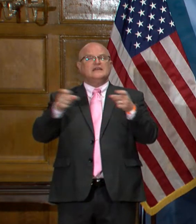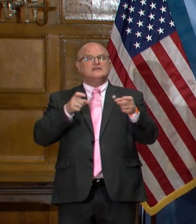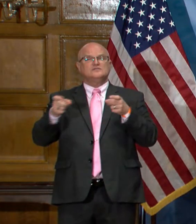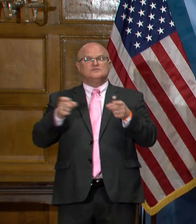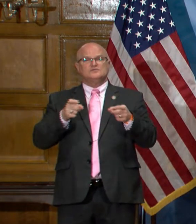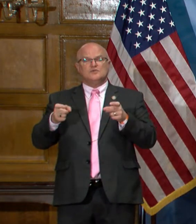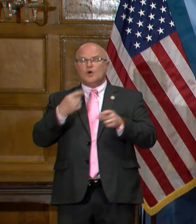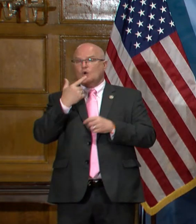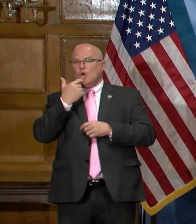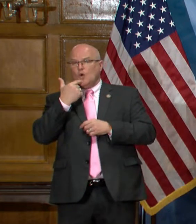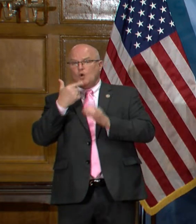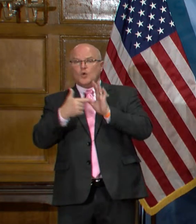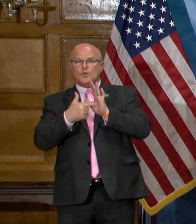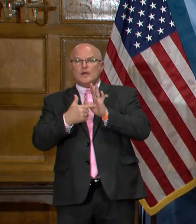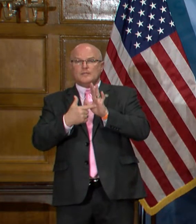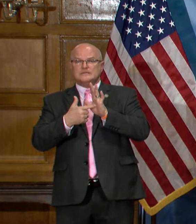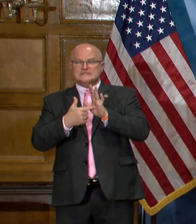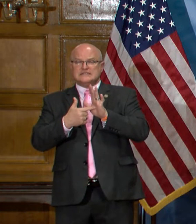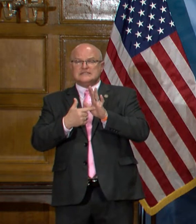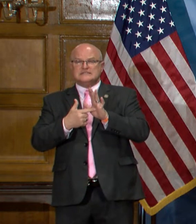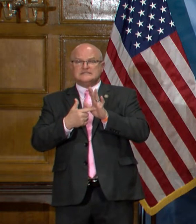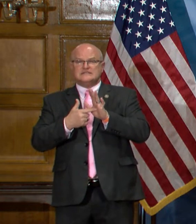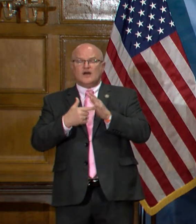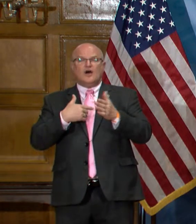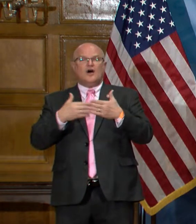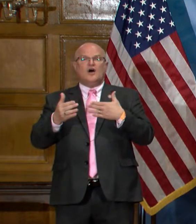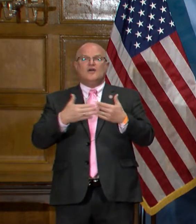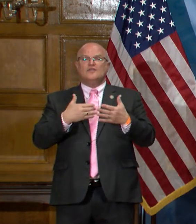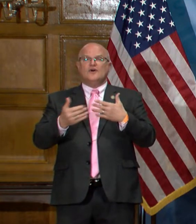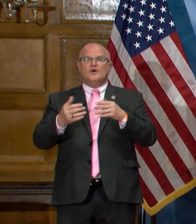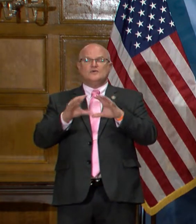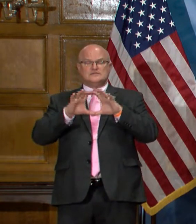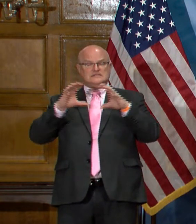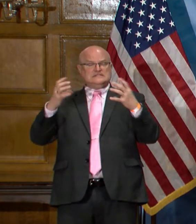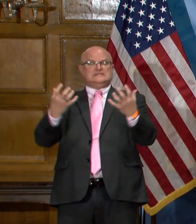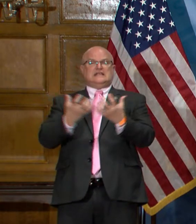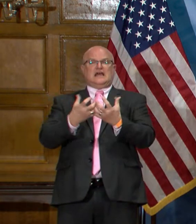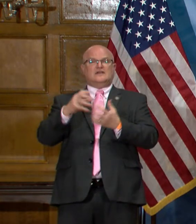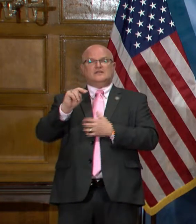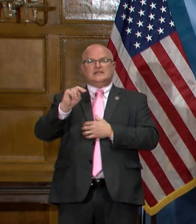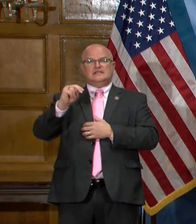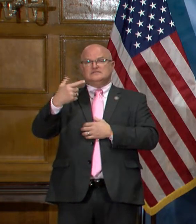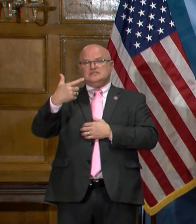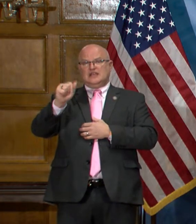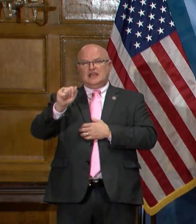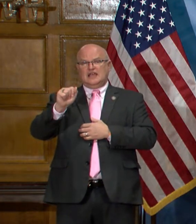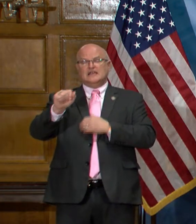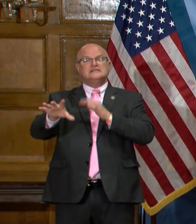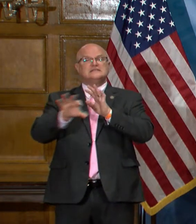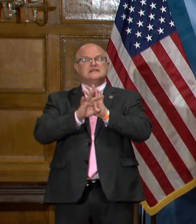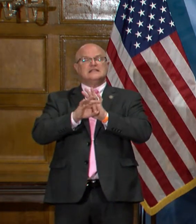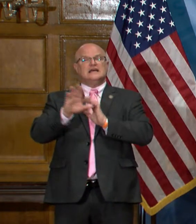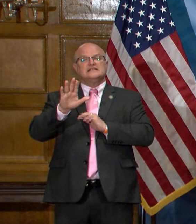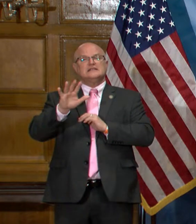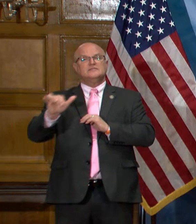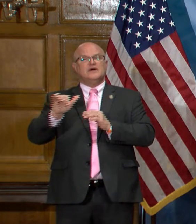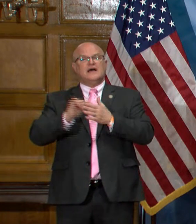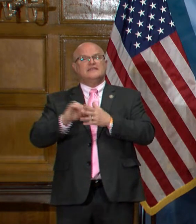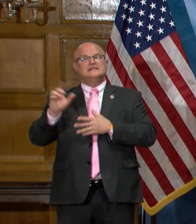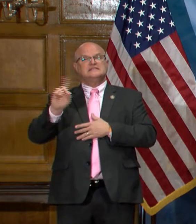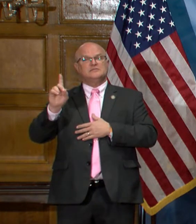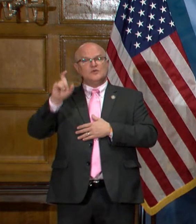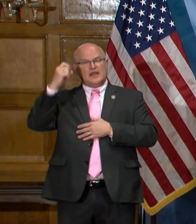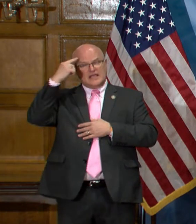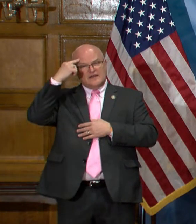control who represents them. Although it's the entire NGA, it is selected by the